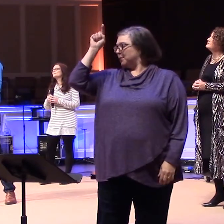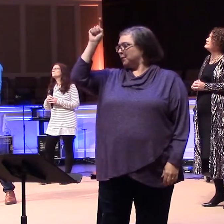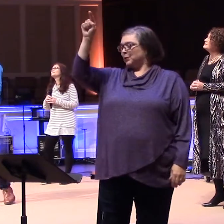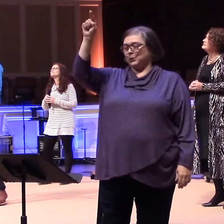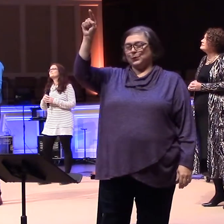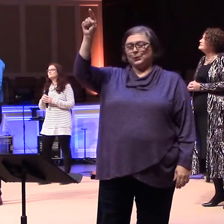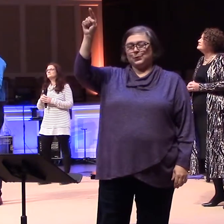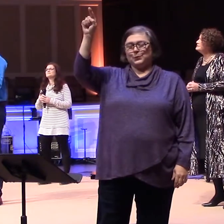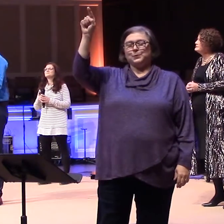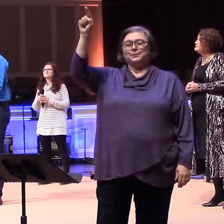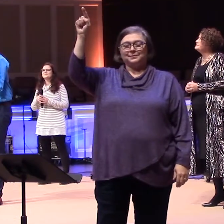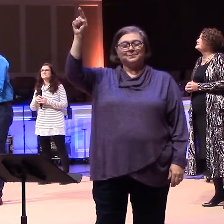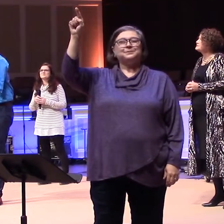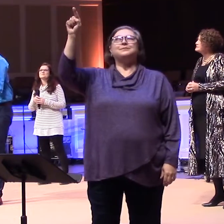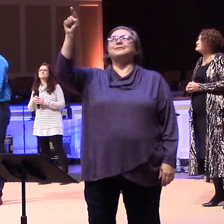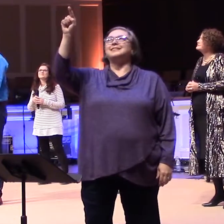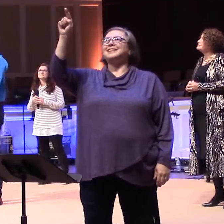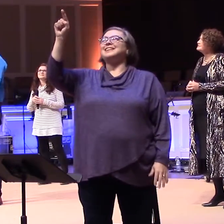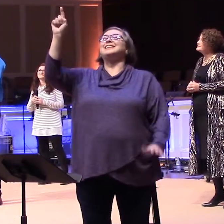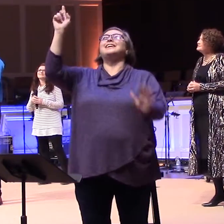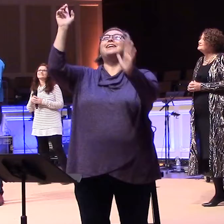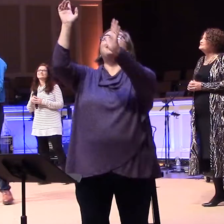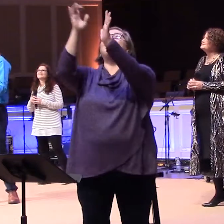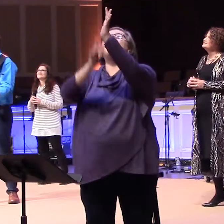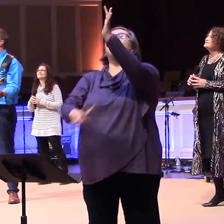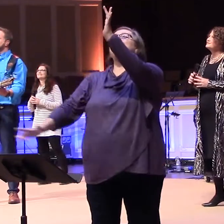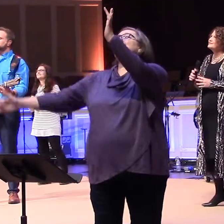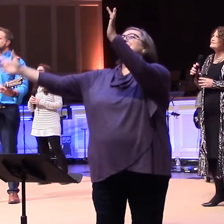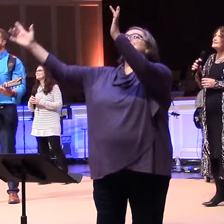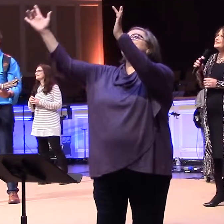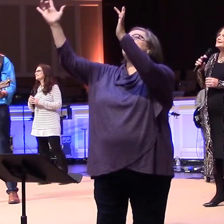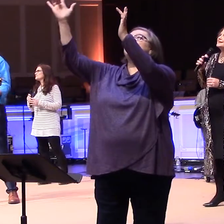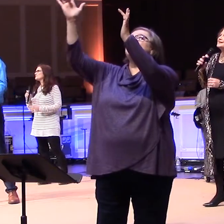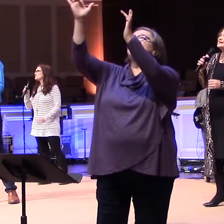We get to sing his name, Jesus.